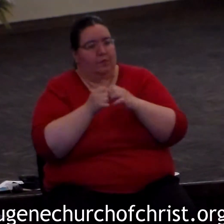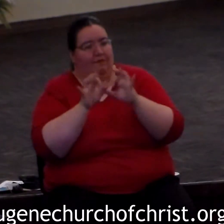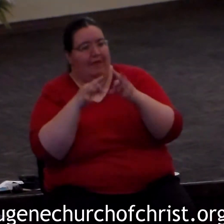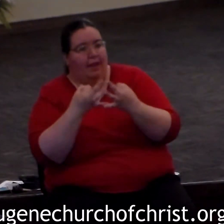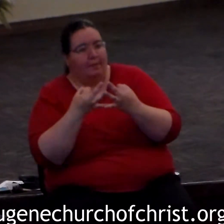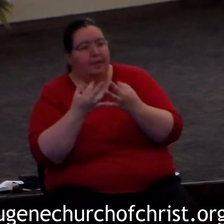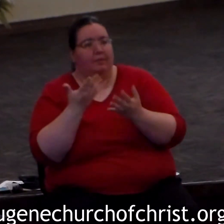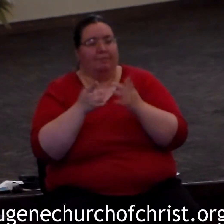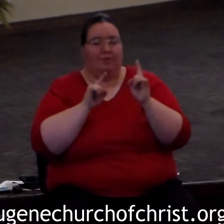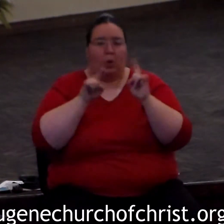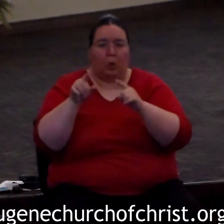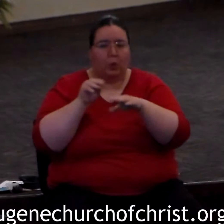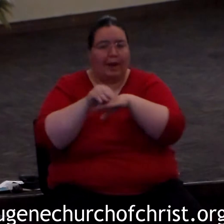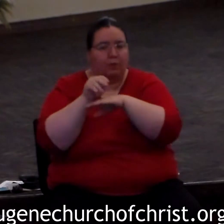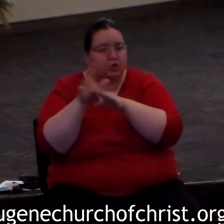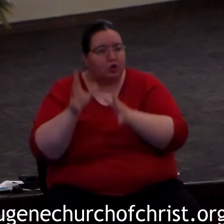of a counselor, and they beg.